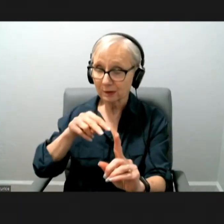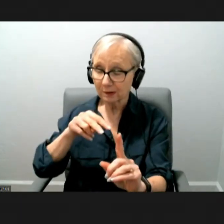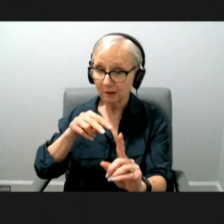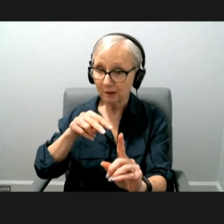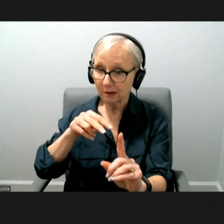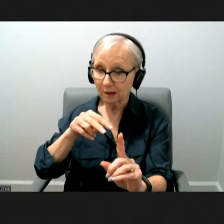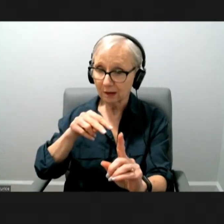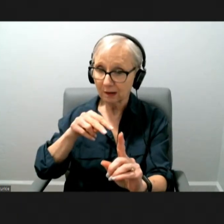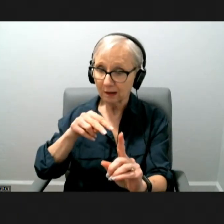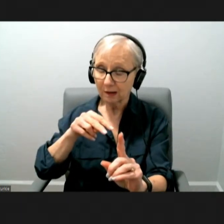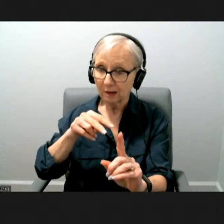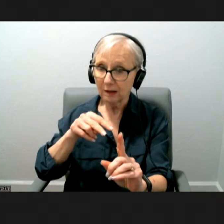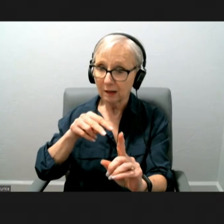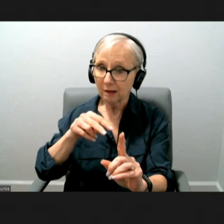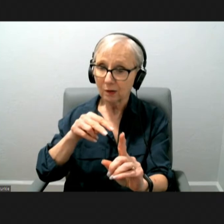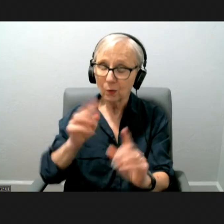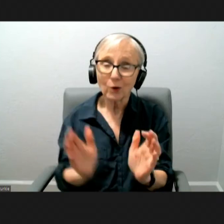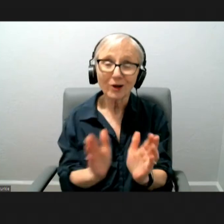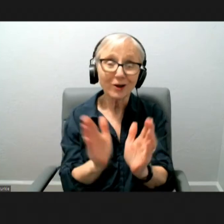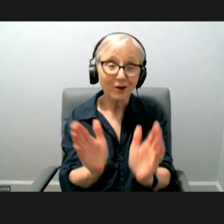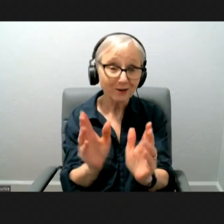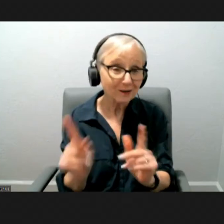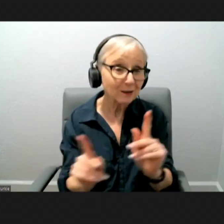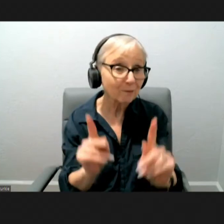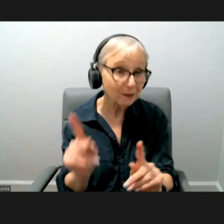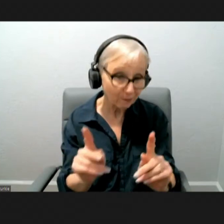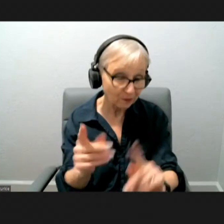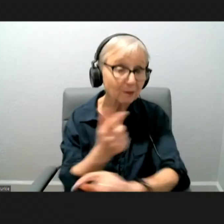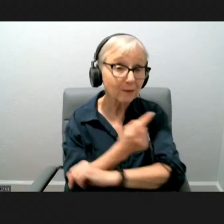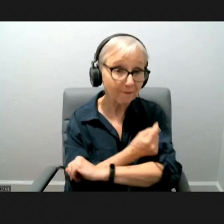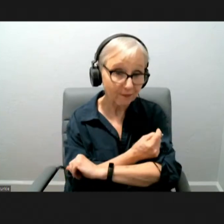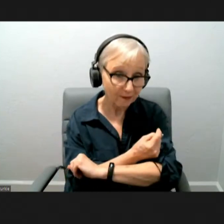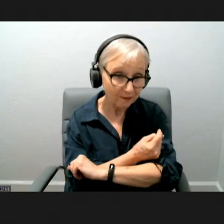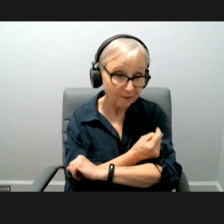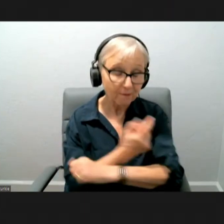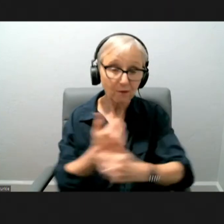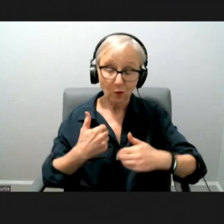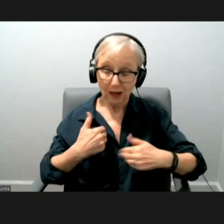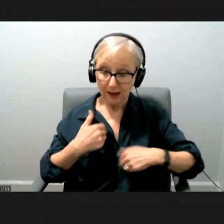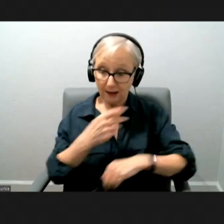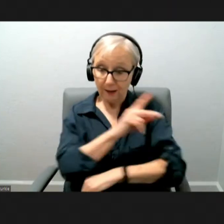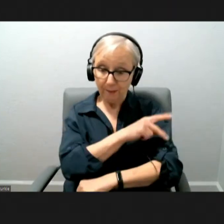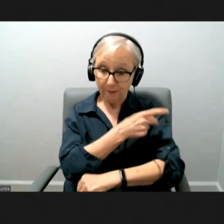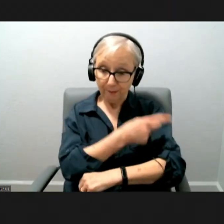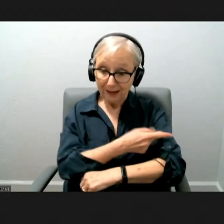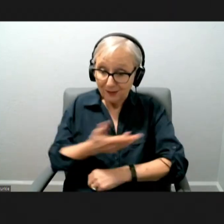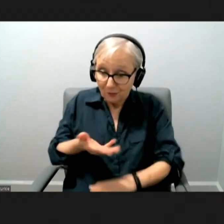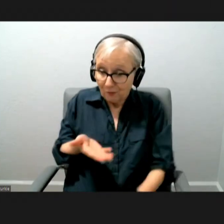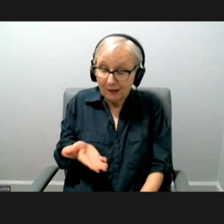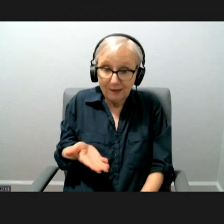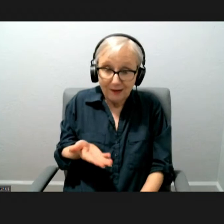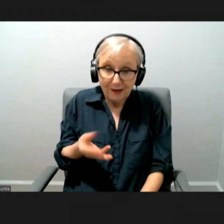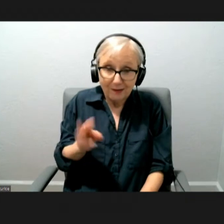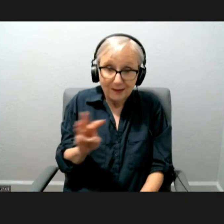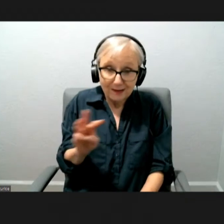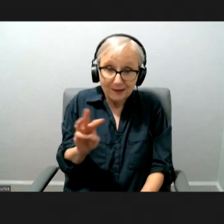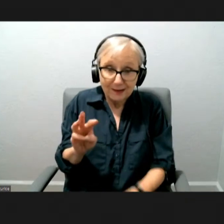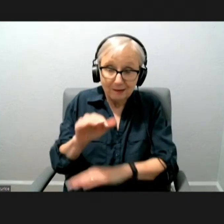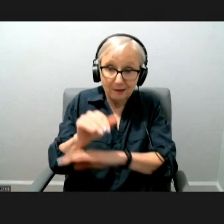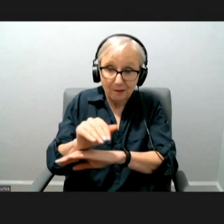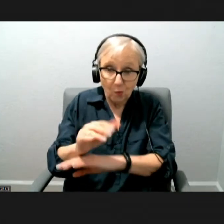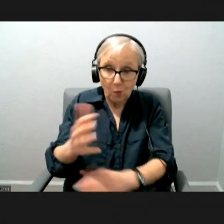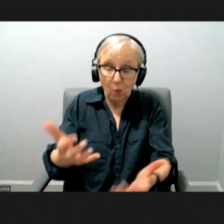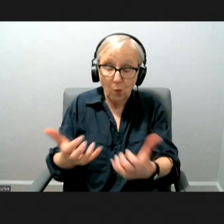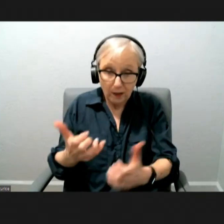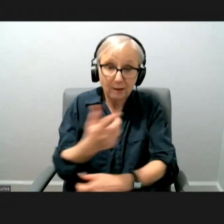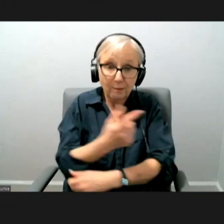we were encouraging people to be vaccinated. And if you had a patient in front of you at 6 o'clock at night that wanted